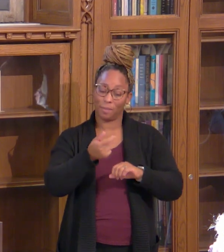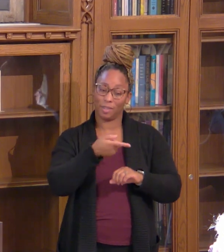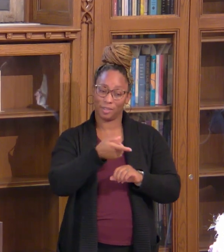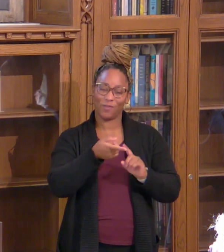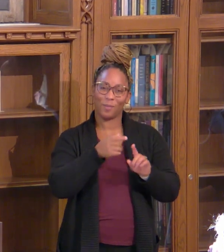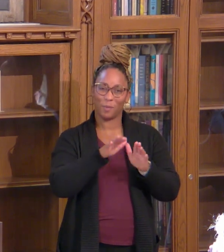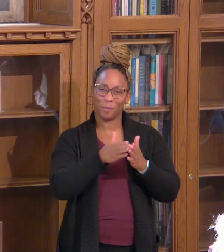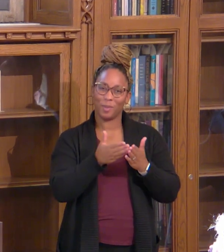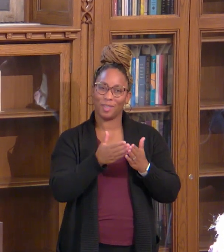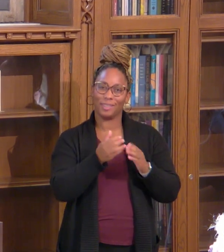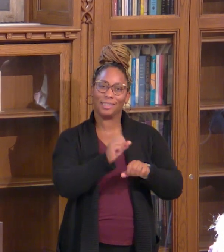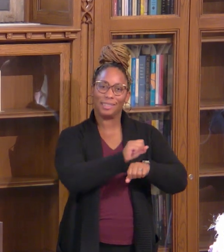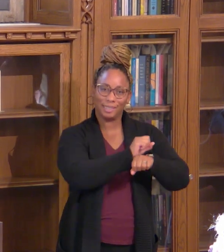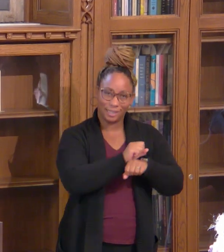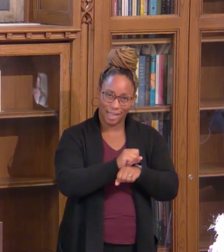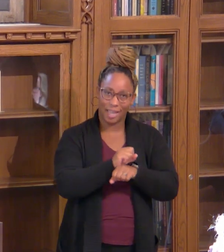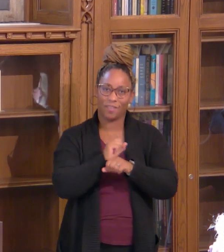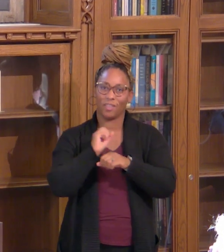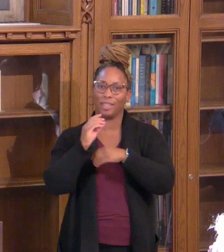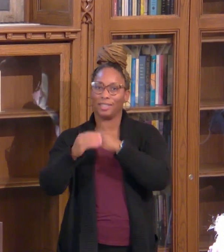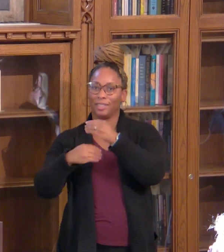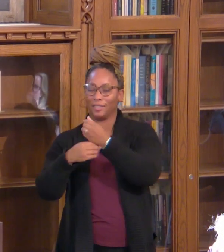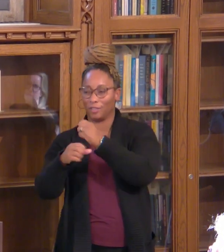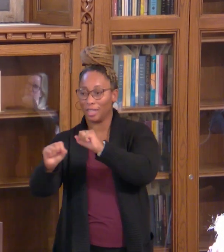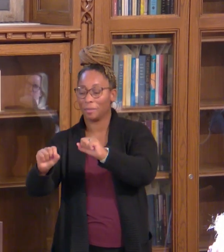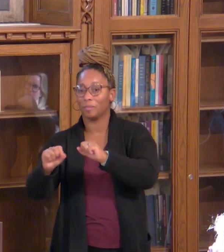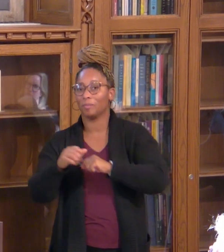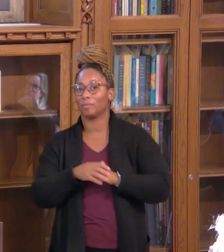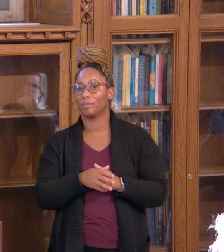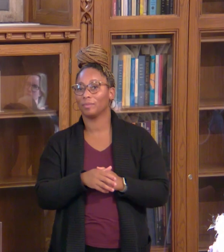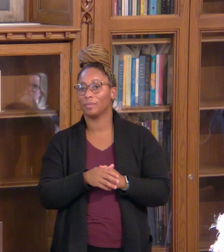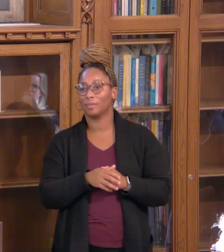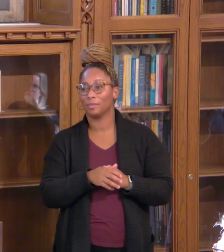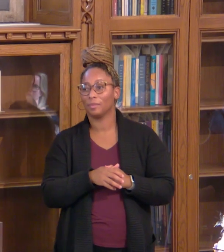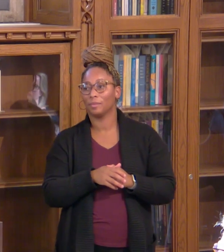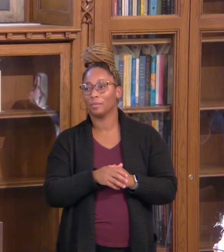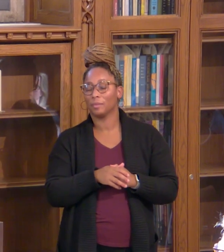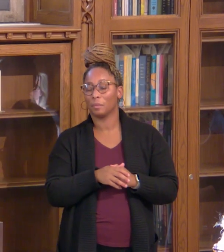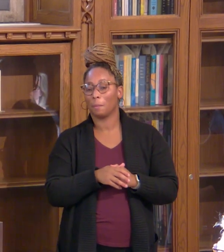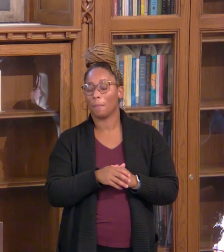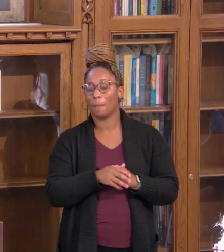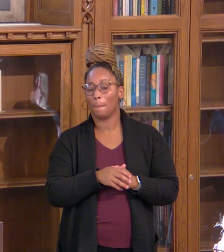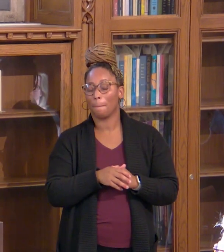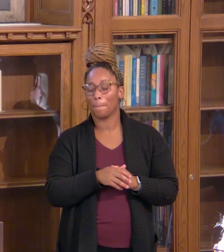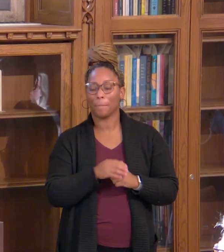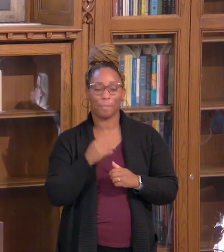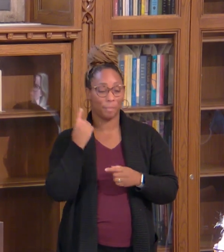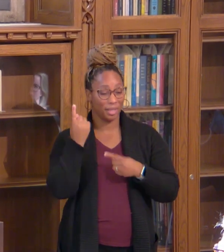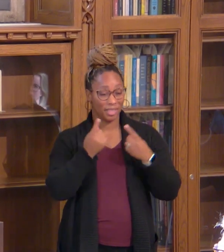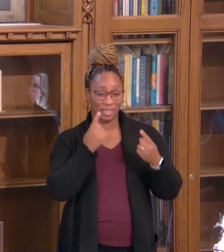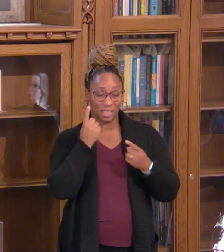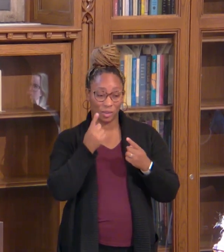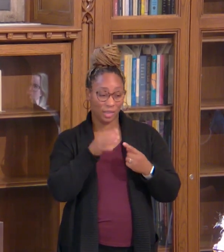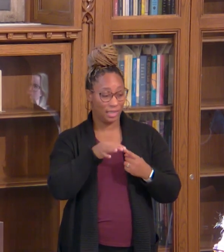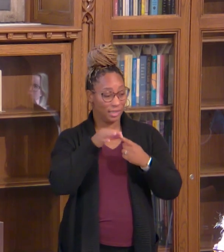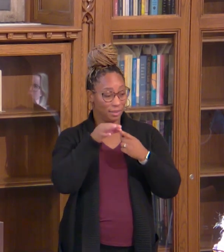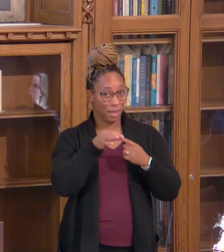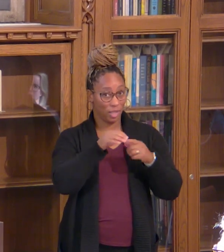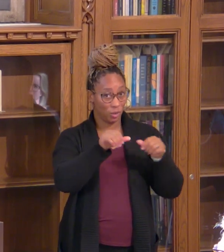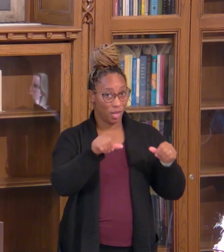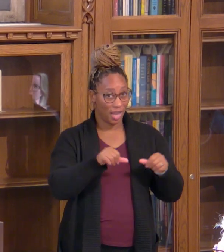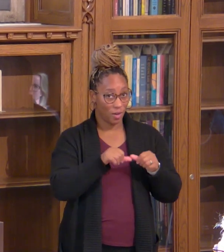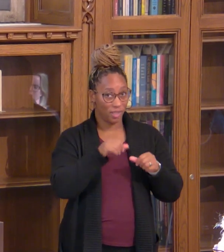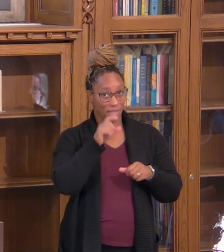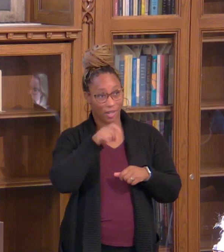to Freedom but is rightfully today considering specialized areas that are